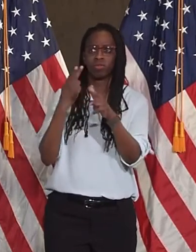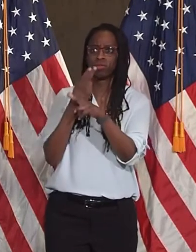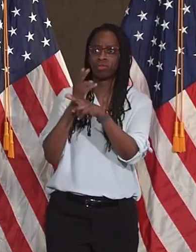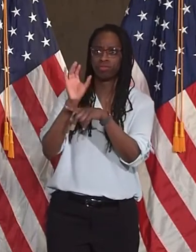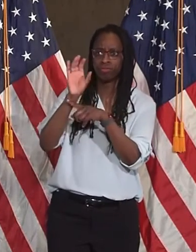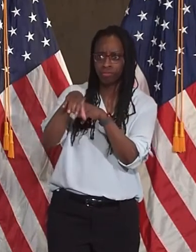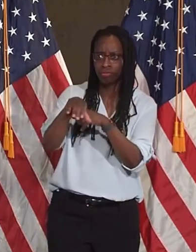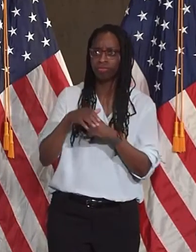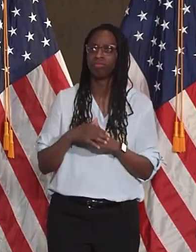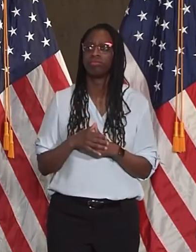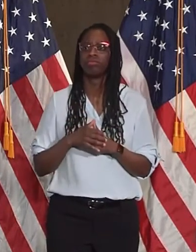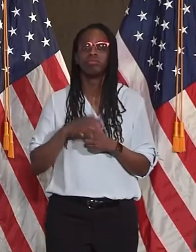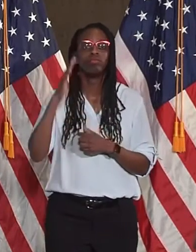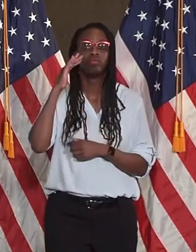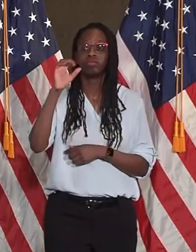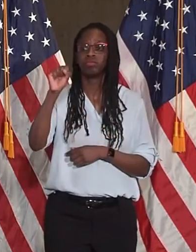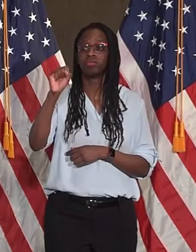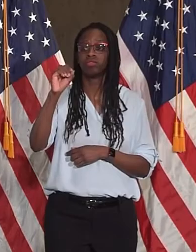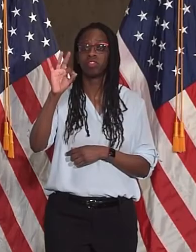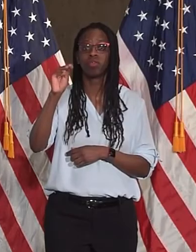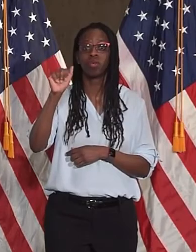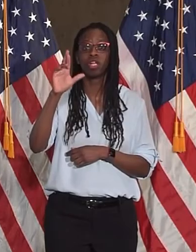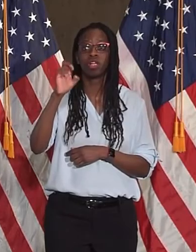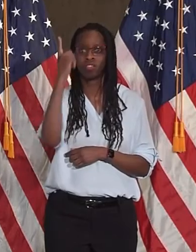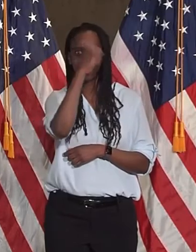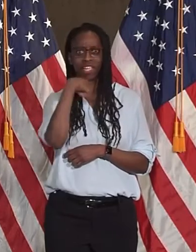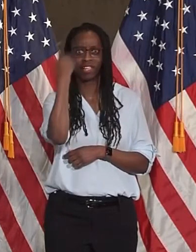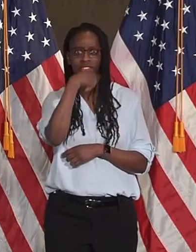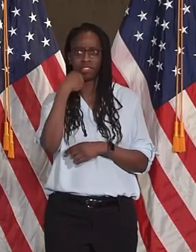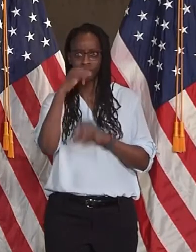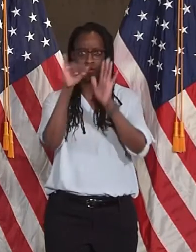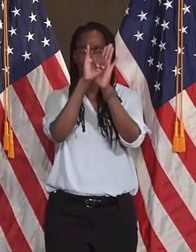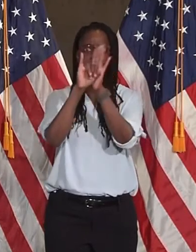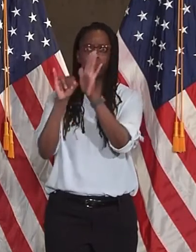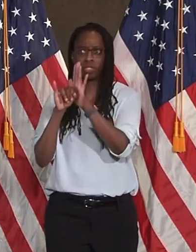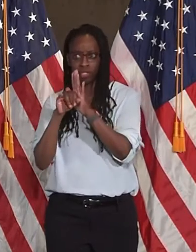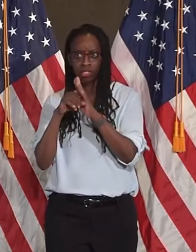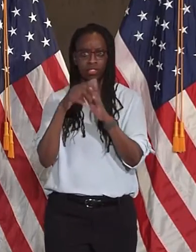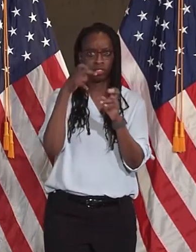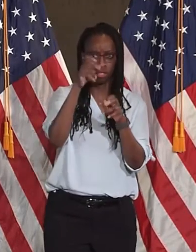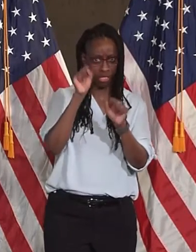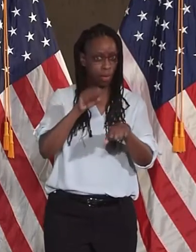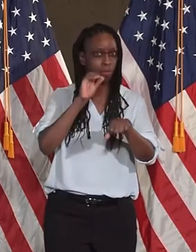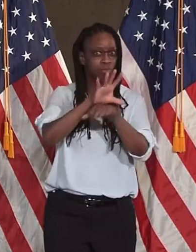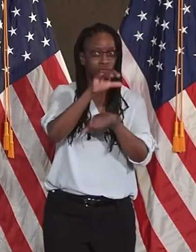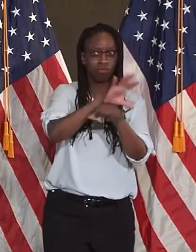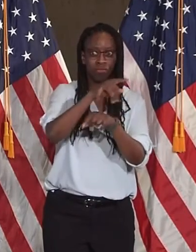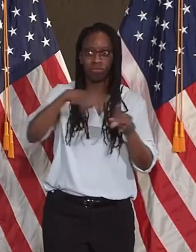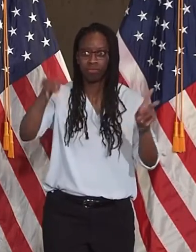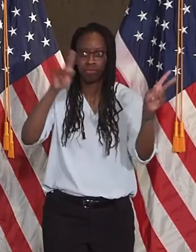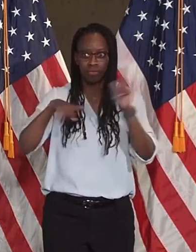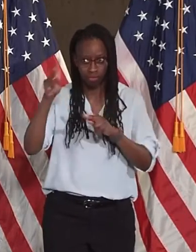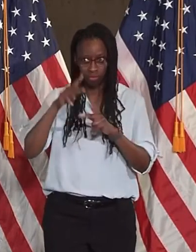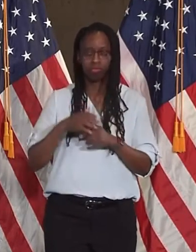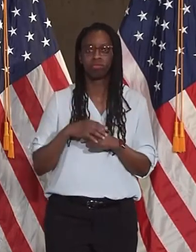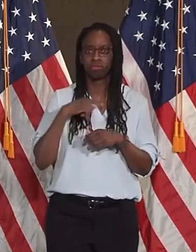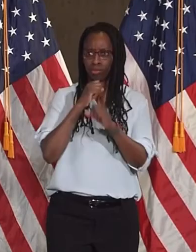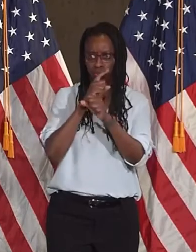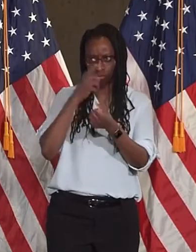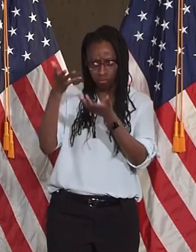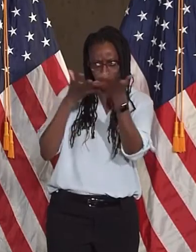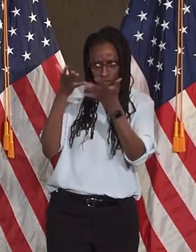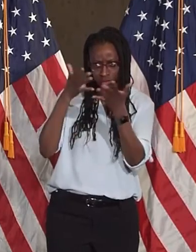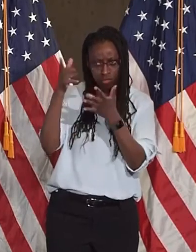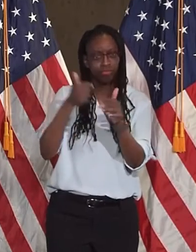the implementation of these reforms. Together, working with our police department, I am determined to